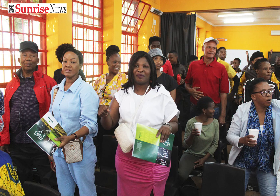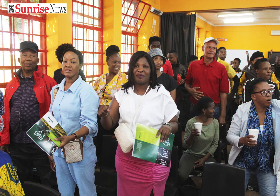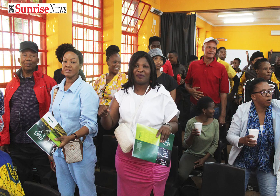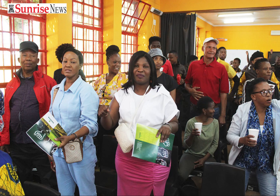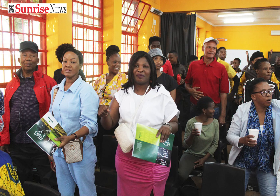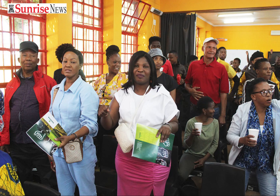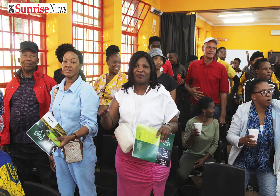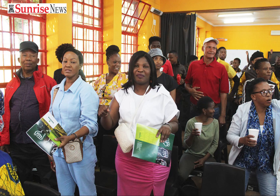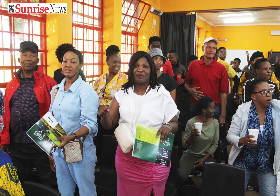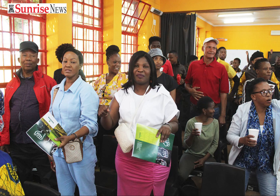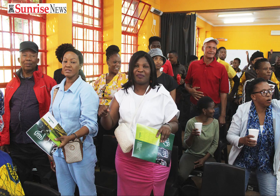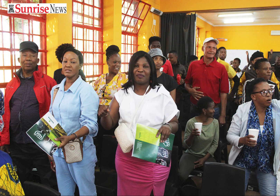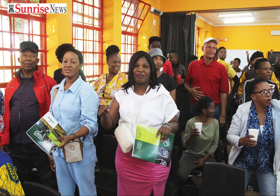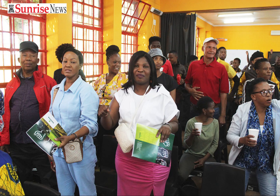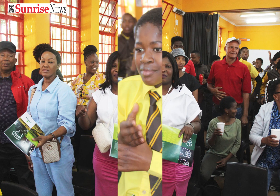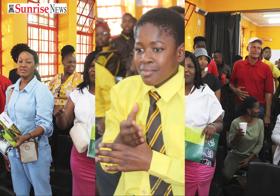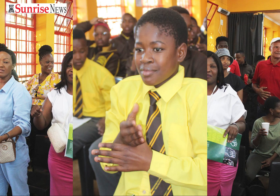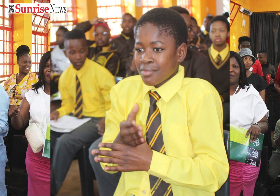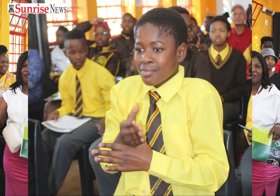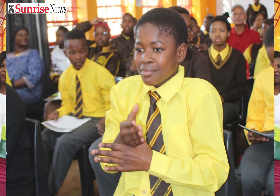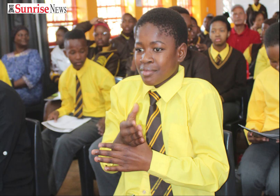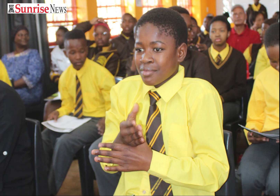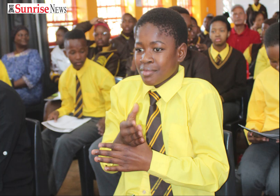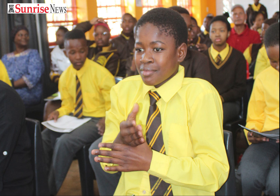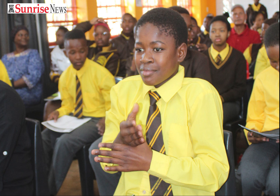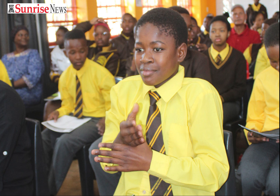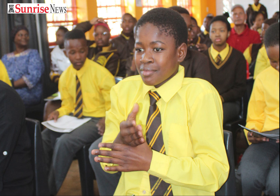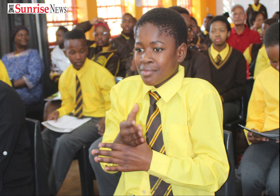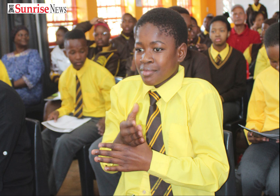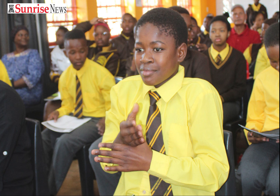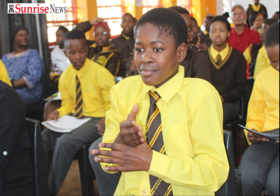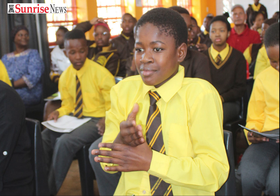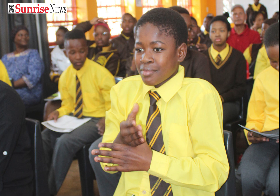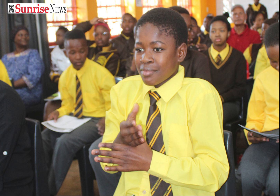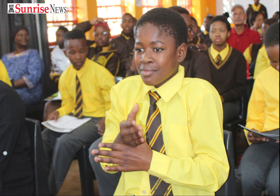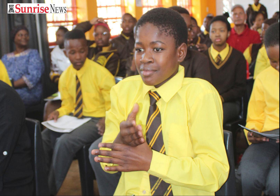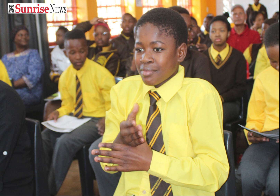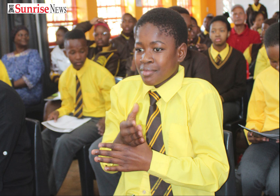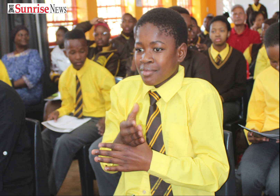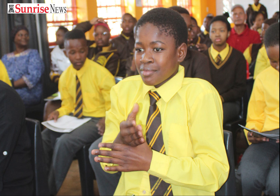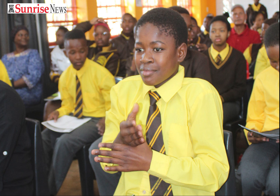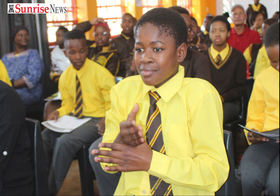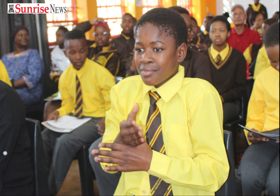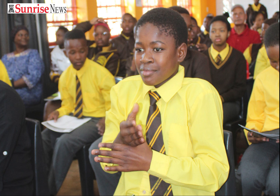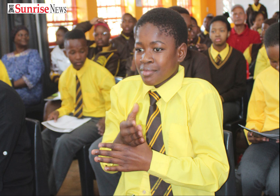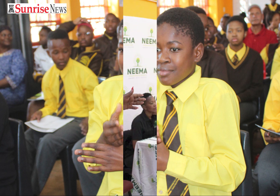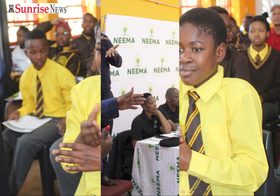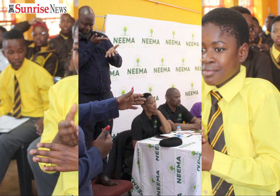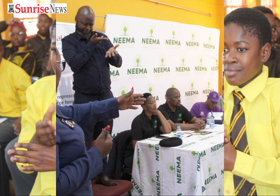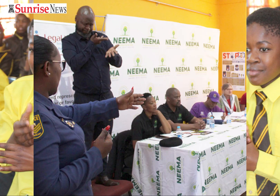am witnessing my parents fighting, especially if you are deaf, you can't communicate. The channel, you are able to report it. When it comes